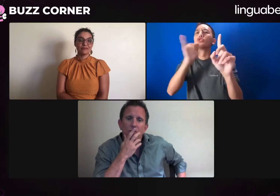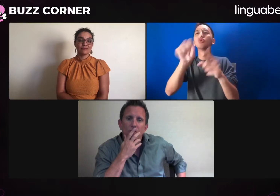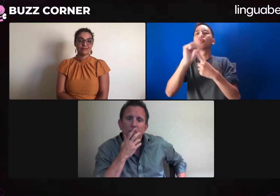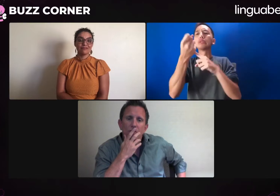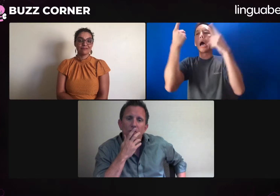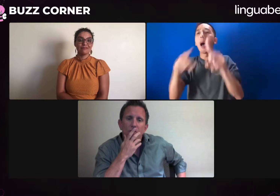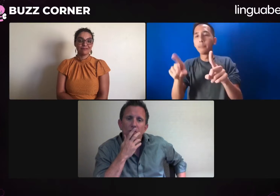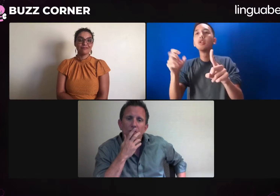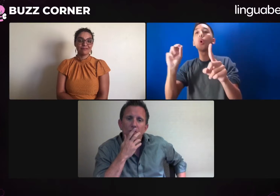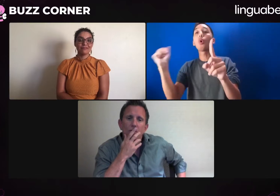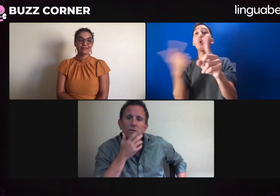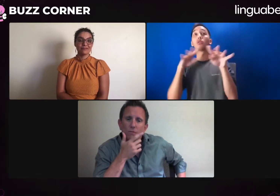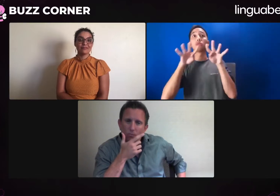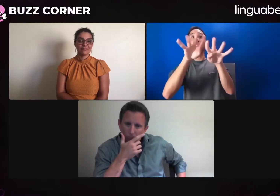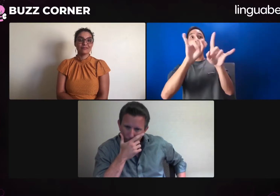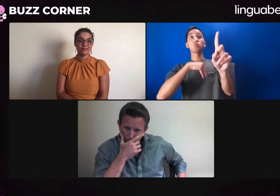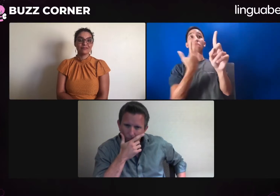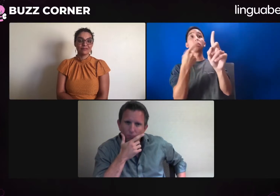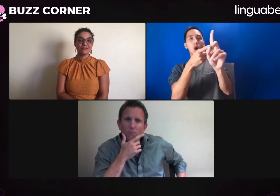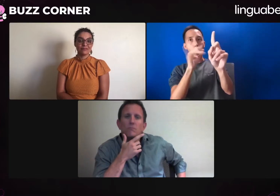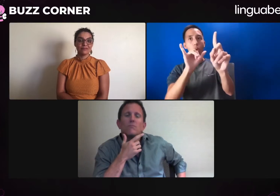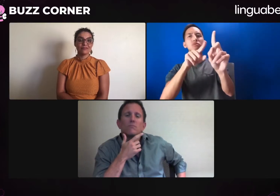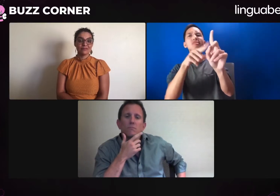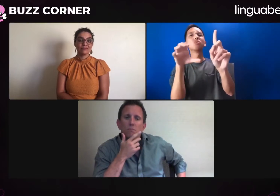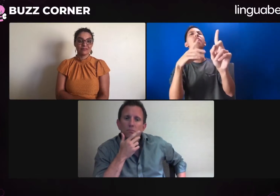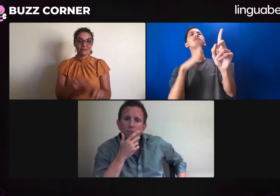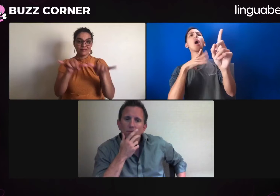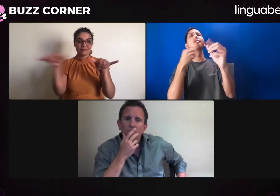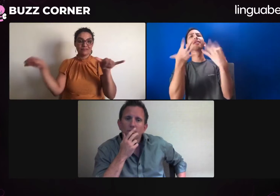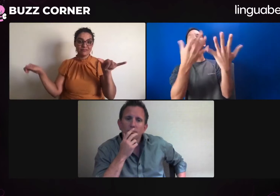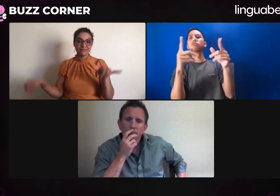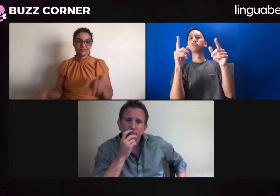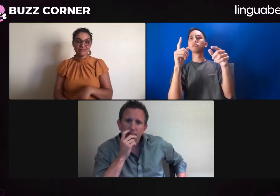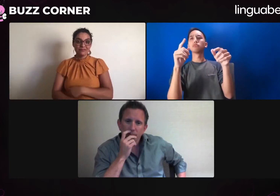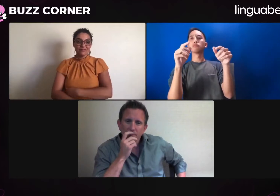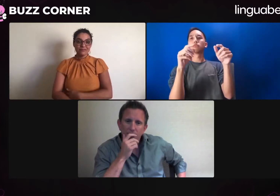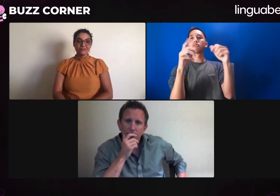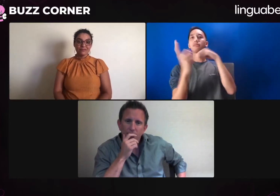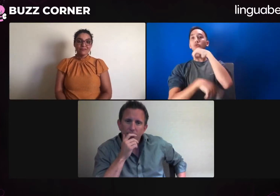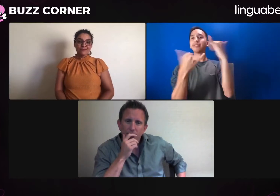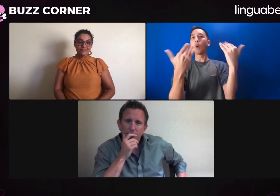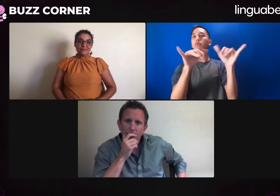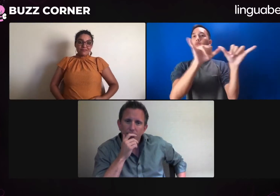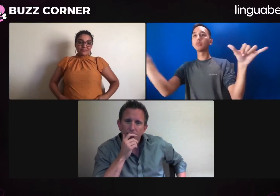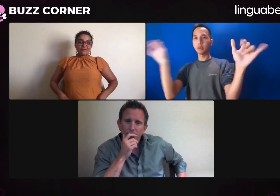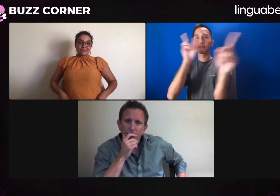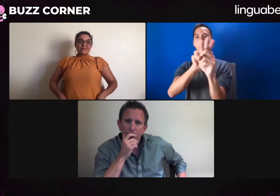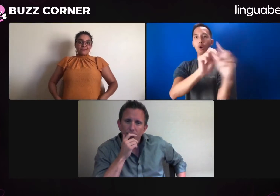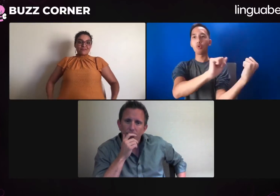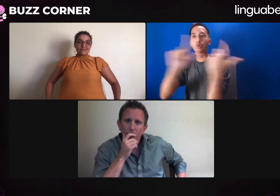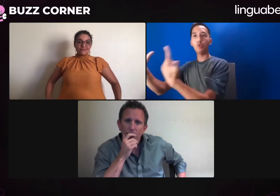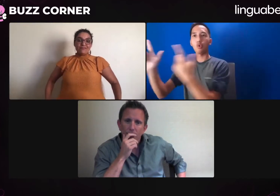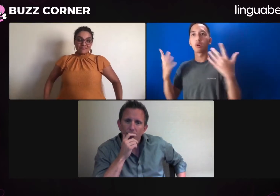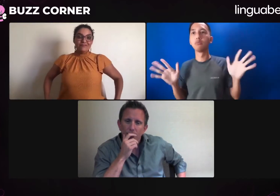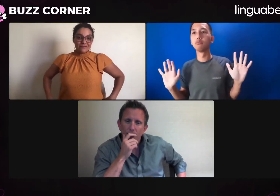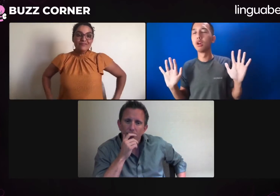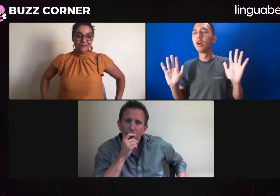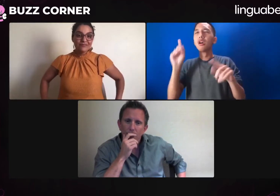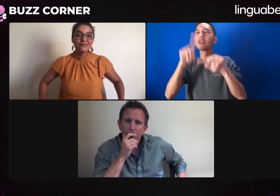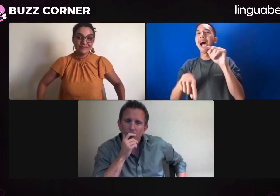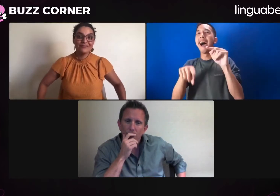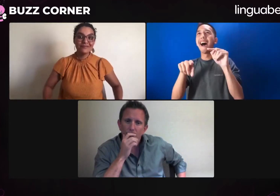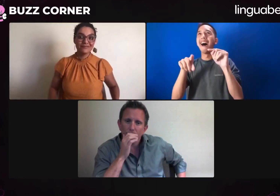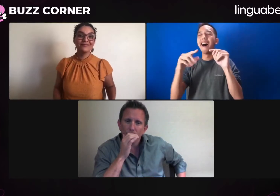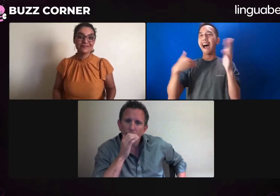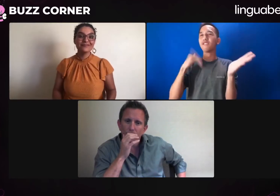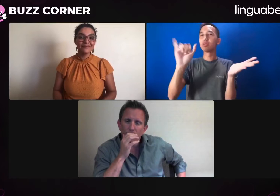they did the same type of crime or violation and they look at a white person and they give them a certain level of punishment,